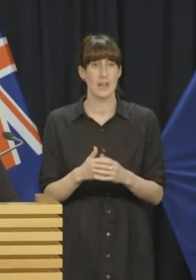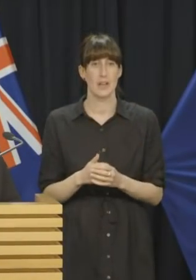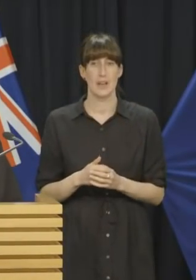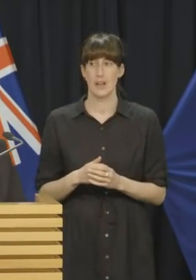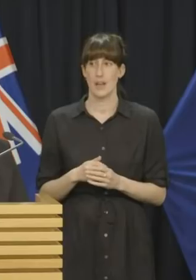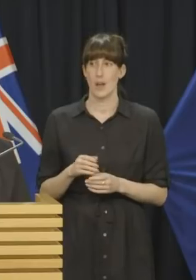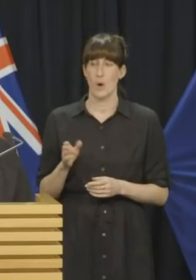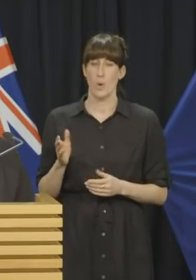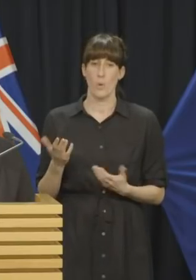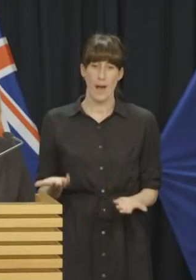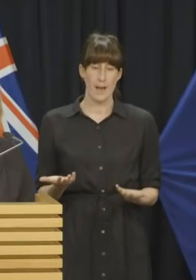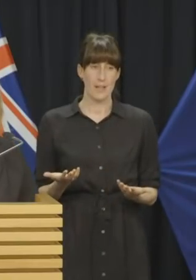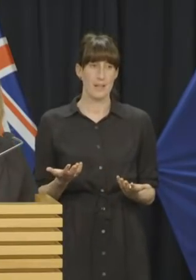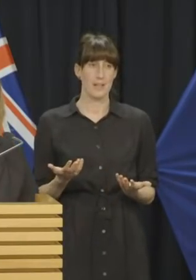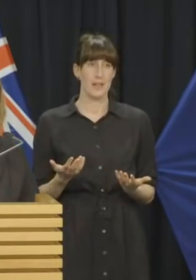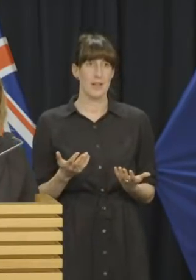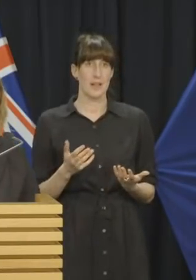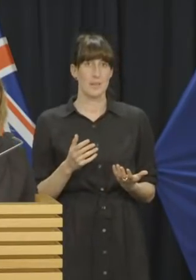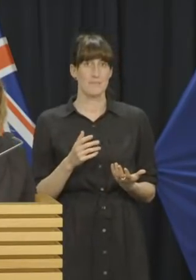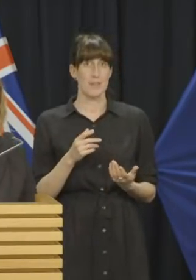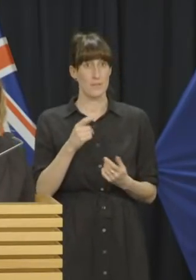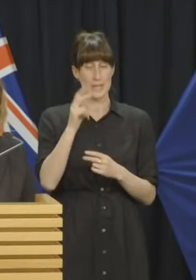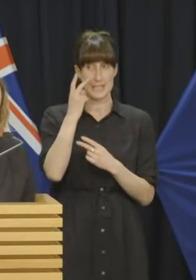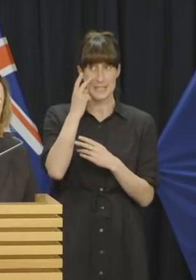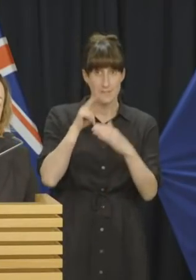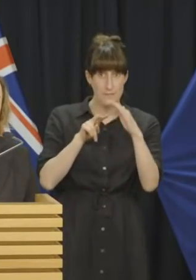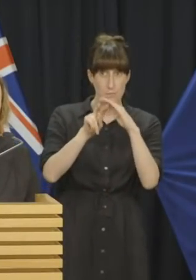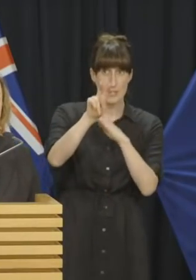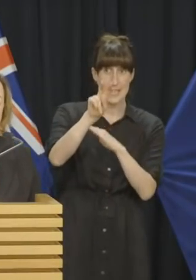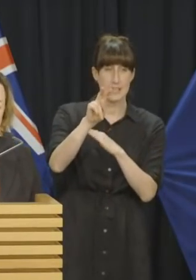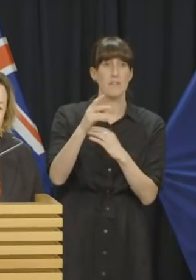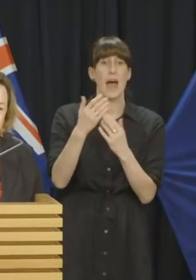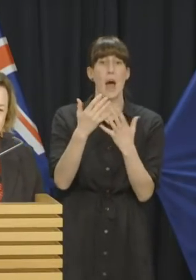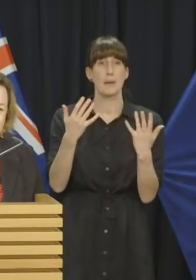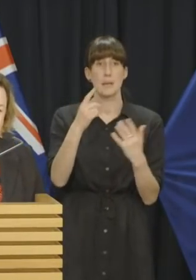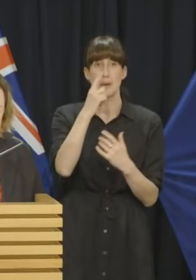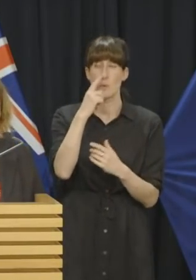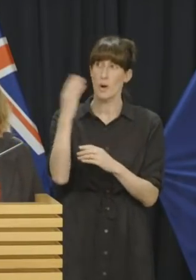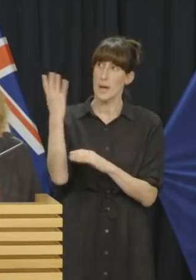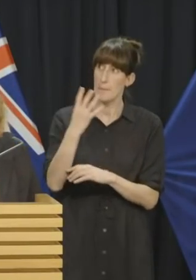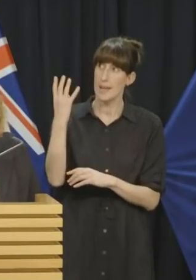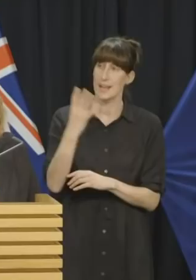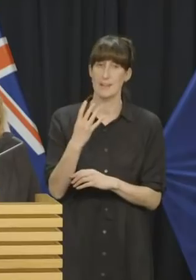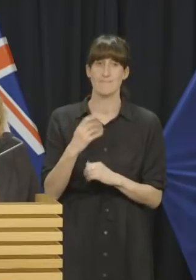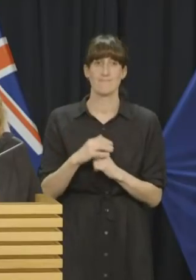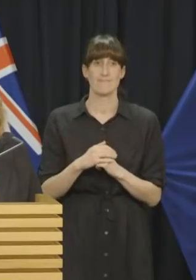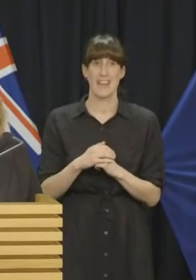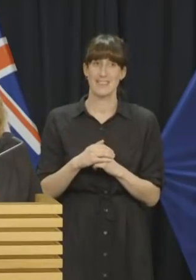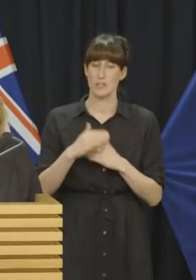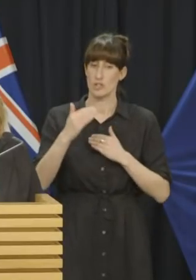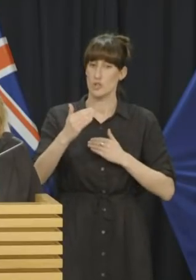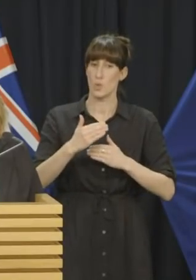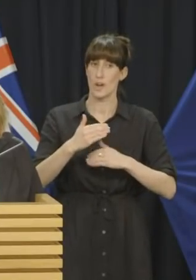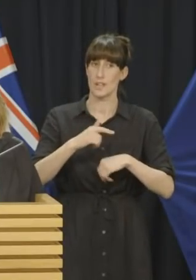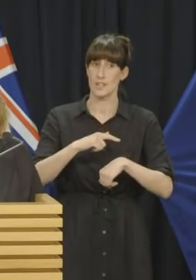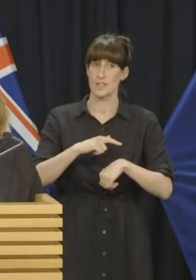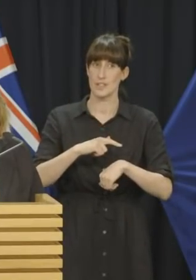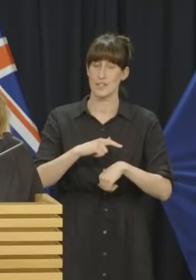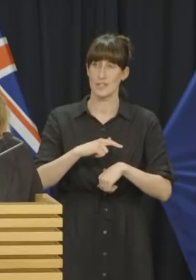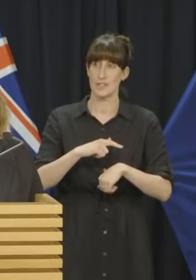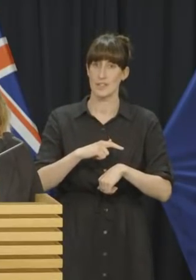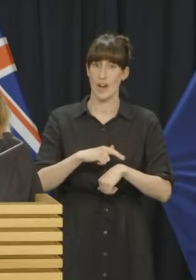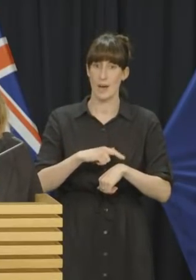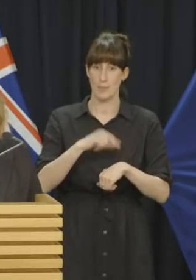forward projections around the incoming flows, you see that that is not a situation that lasts for very long. That, for